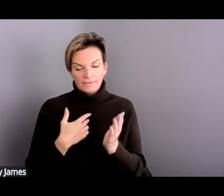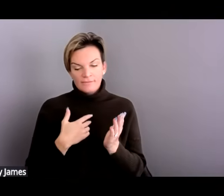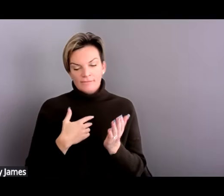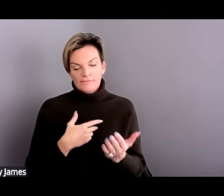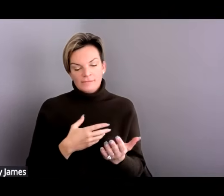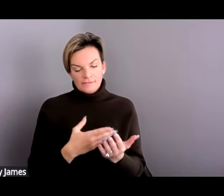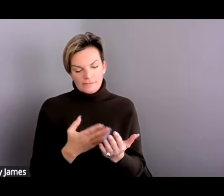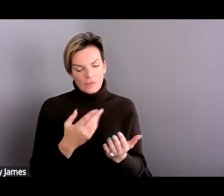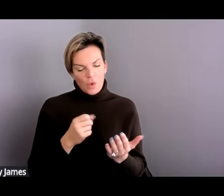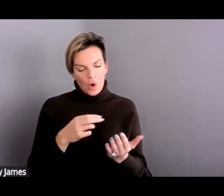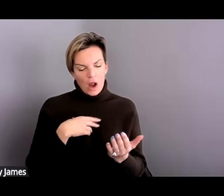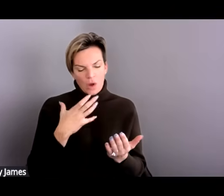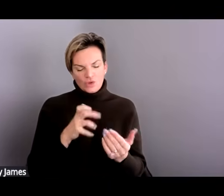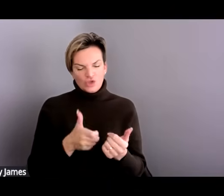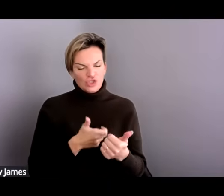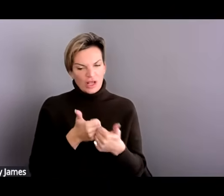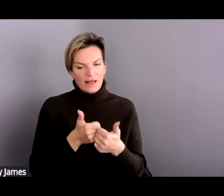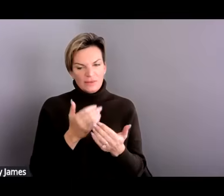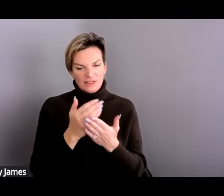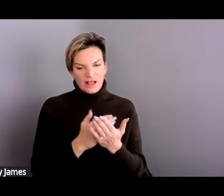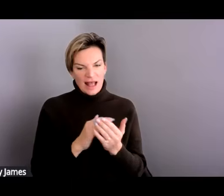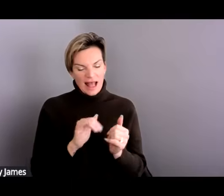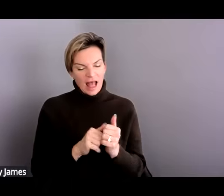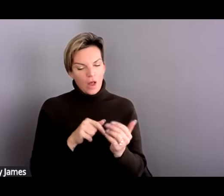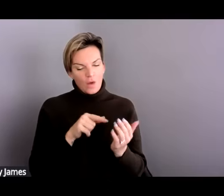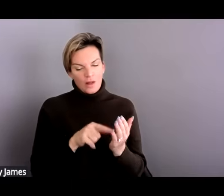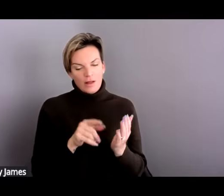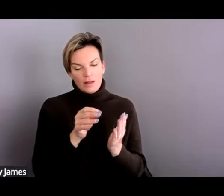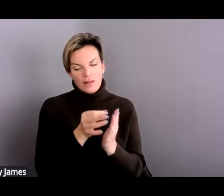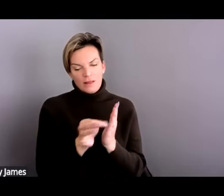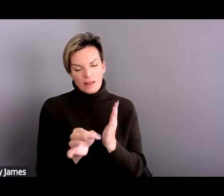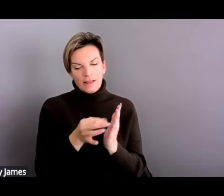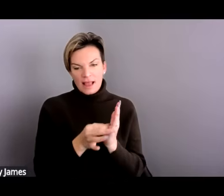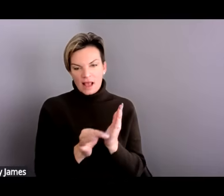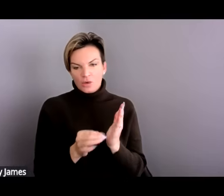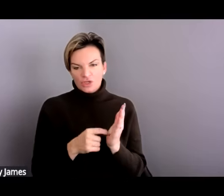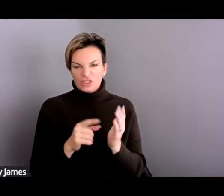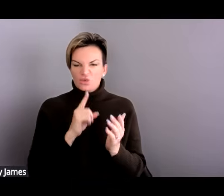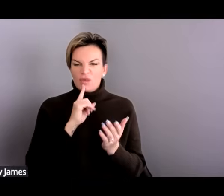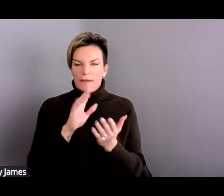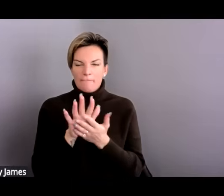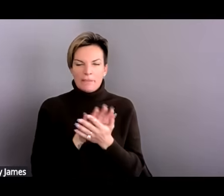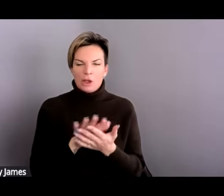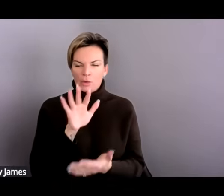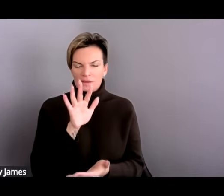petition, the way that it's worded in here, I think is ambiguous.